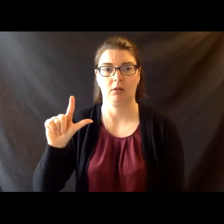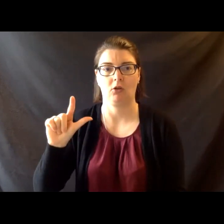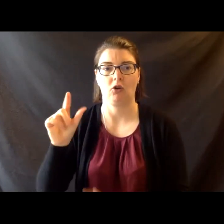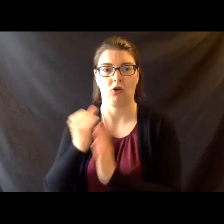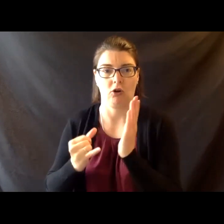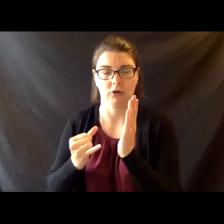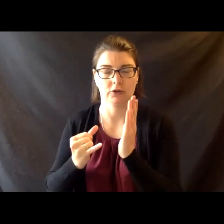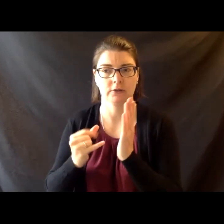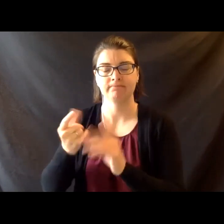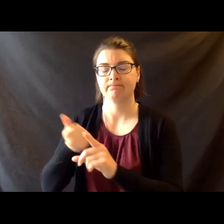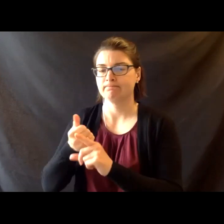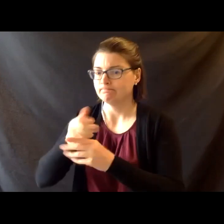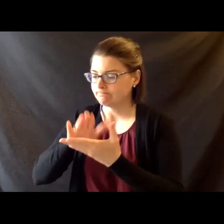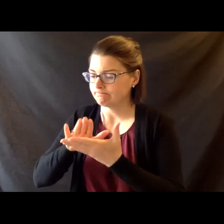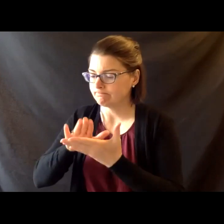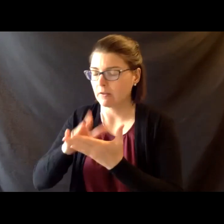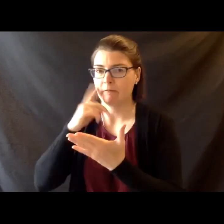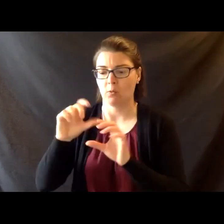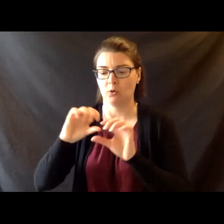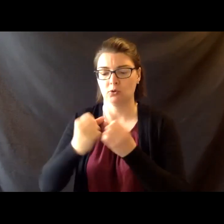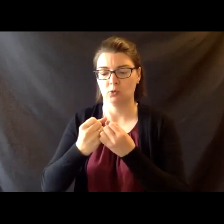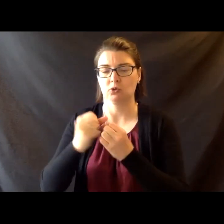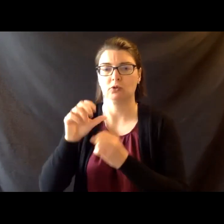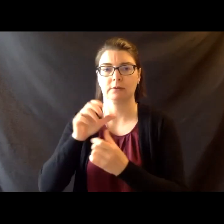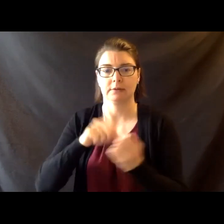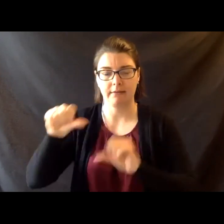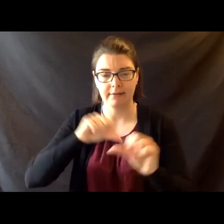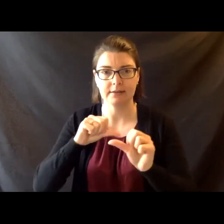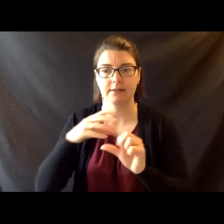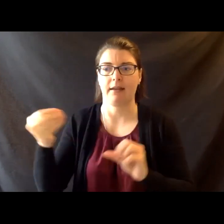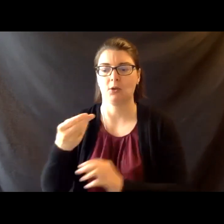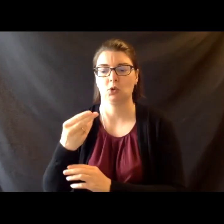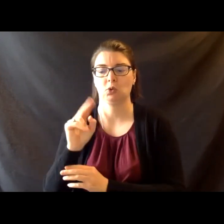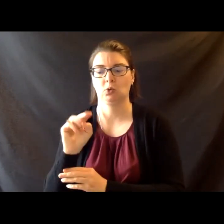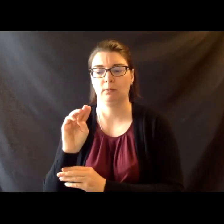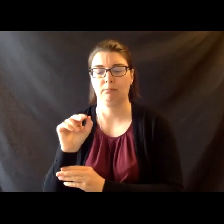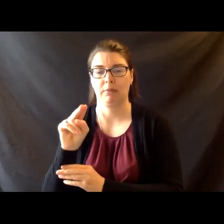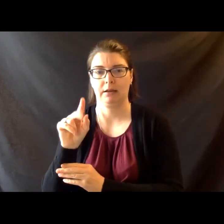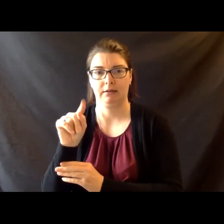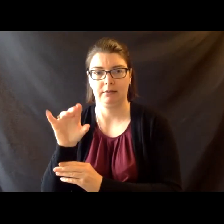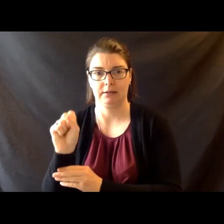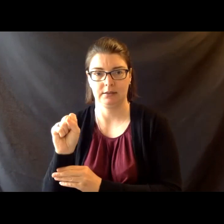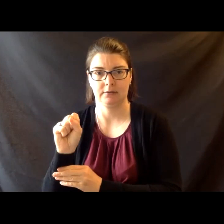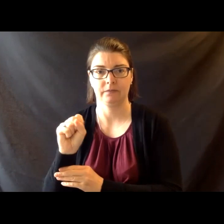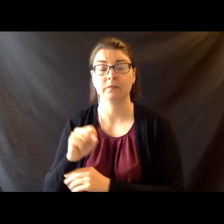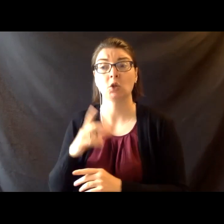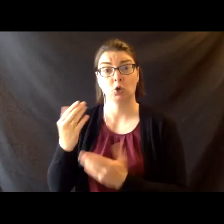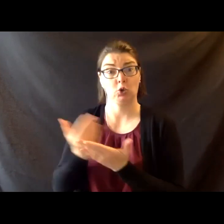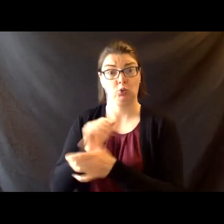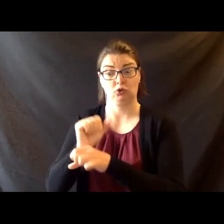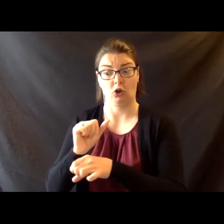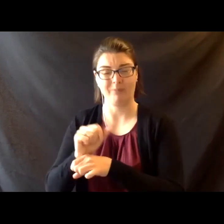areas related to social sciences and humanities. In her new role, Jennifer will